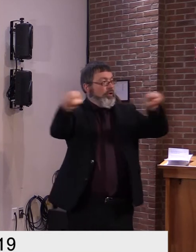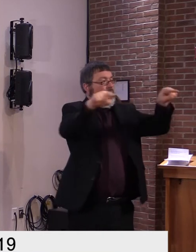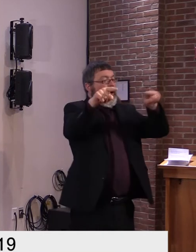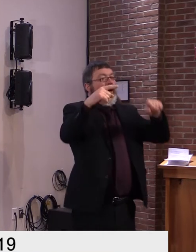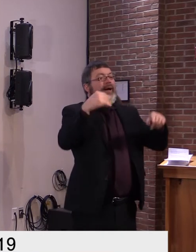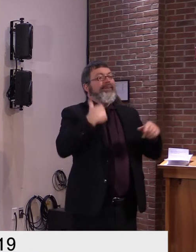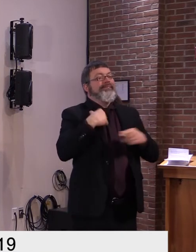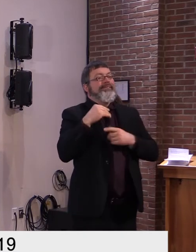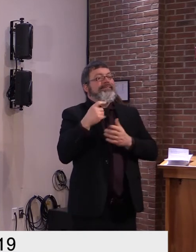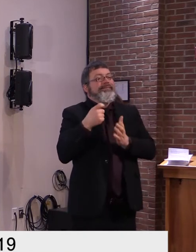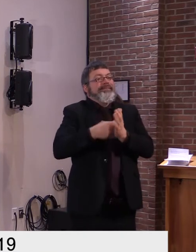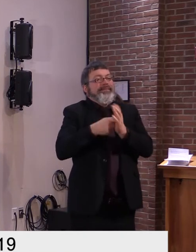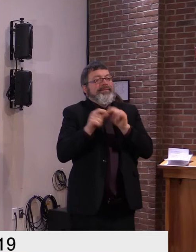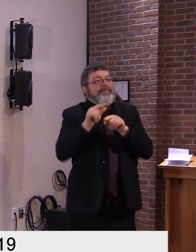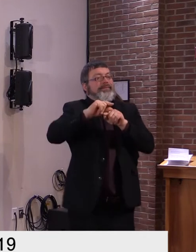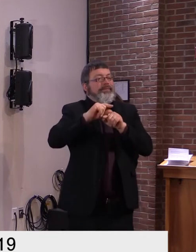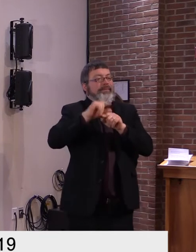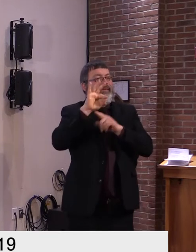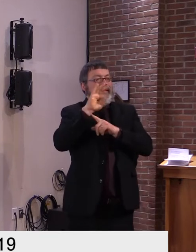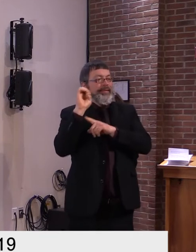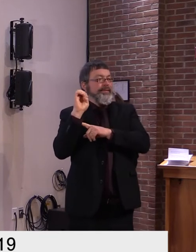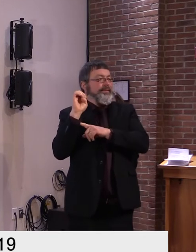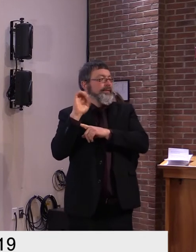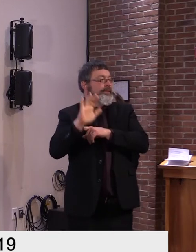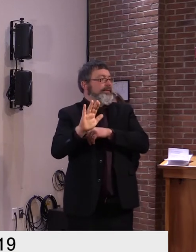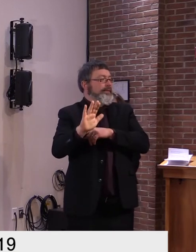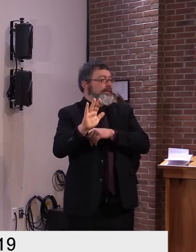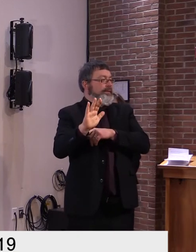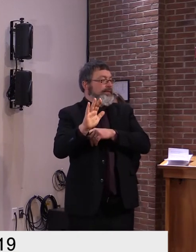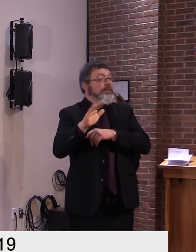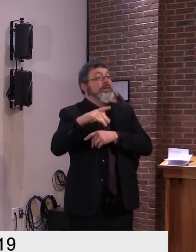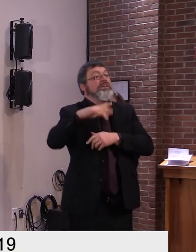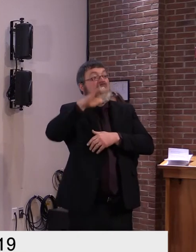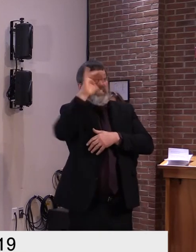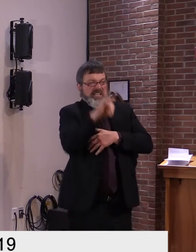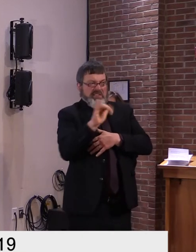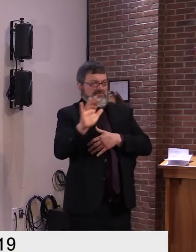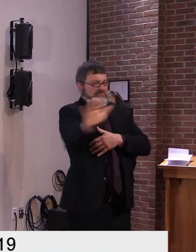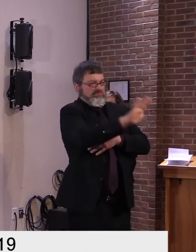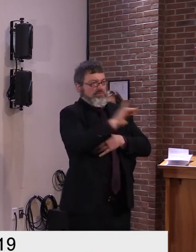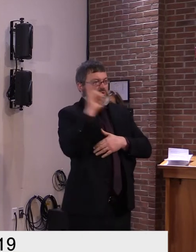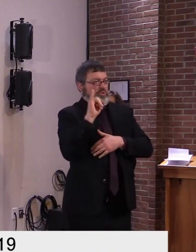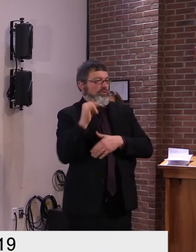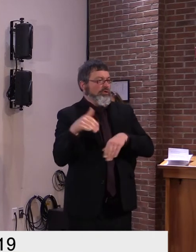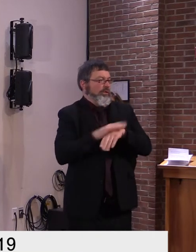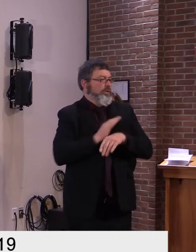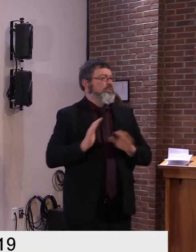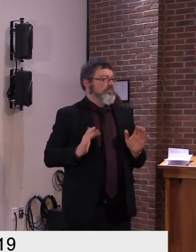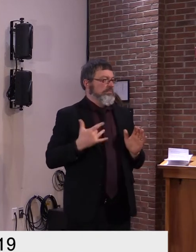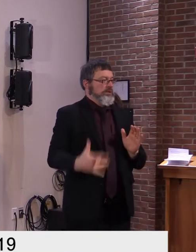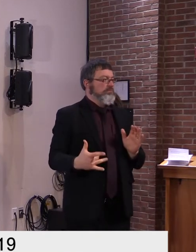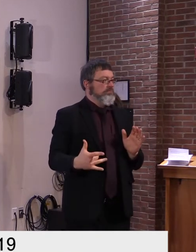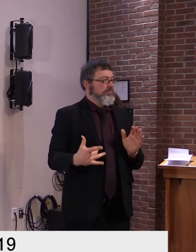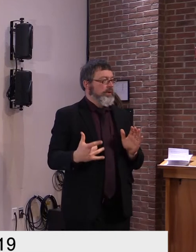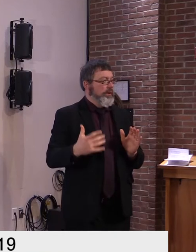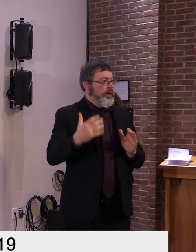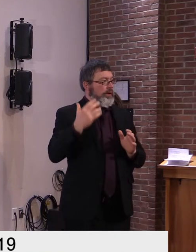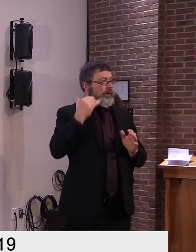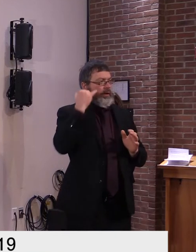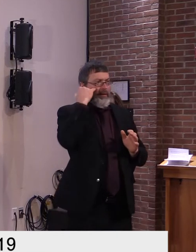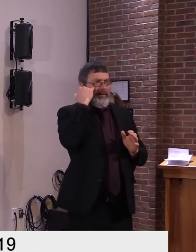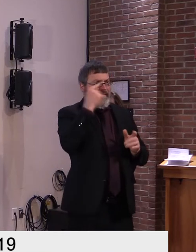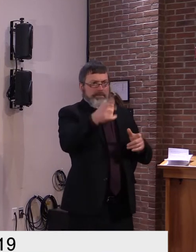that to be paid for those who have insurance. And if those don't have insurance, we have our district